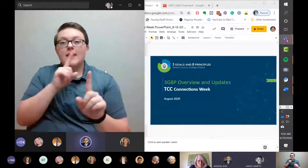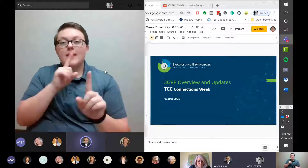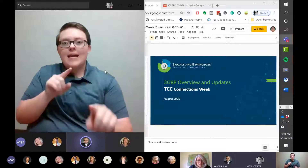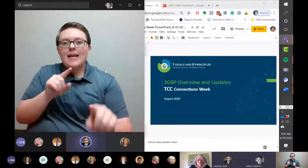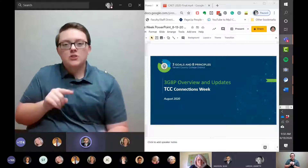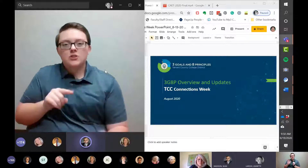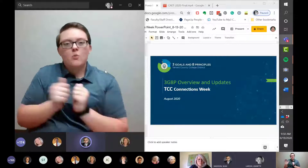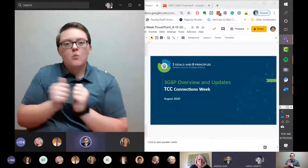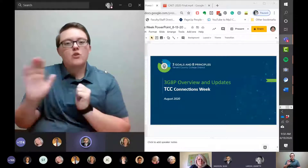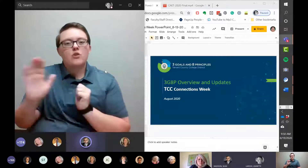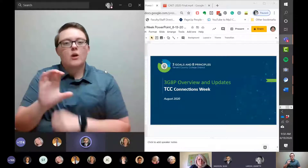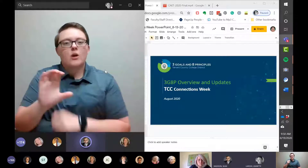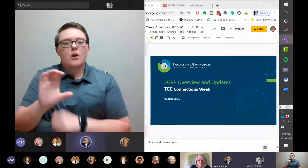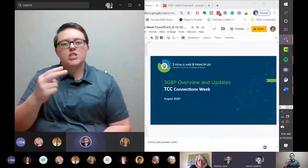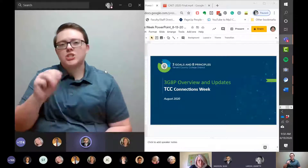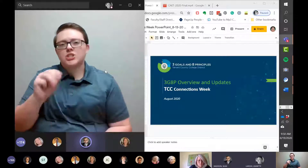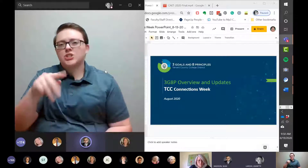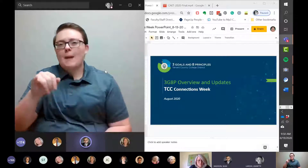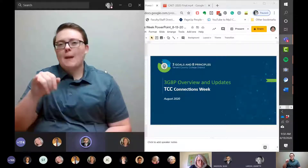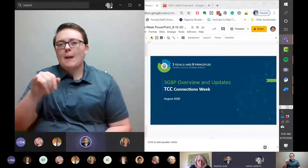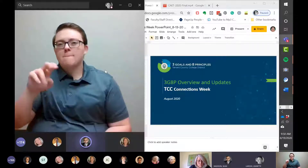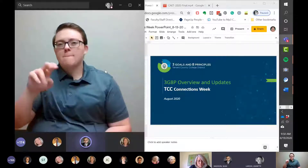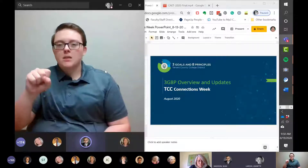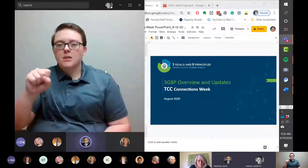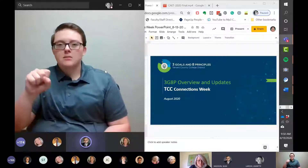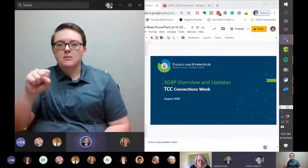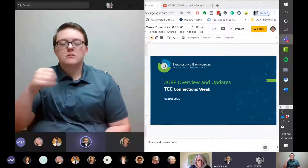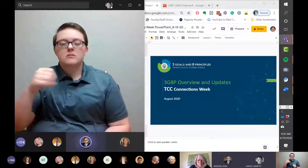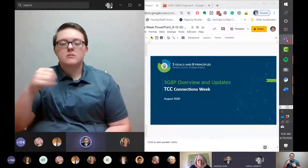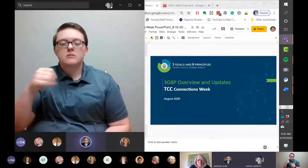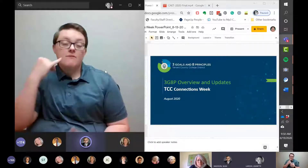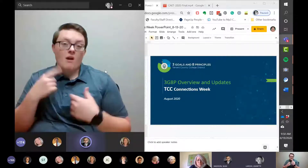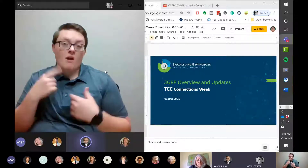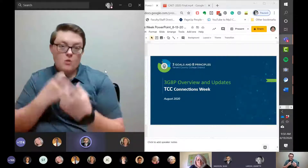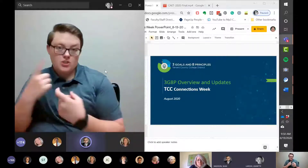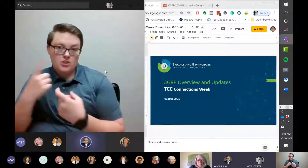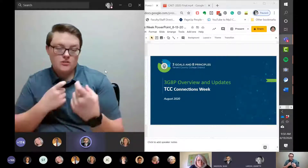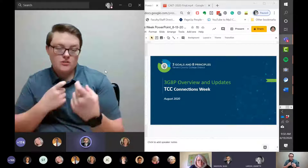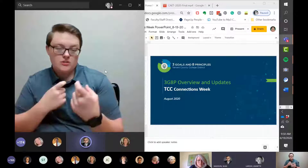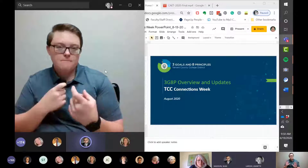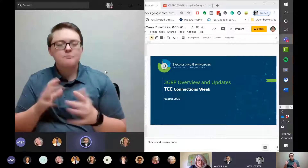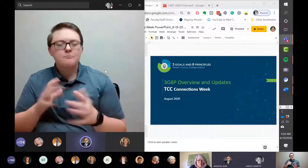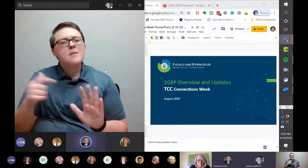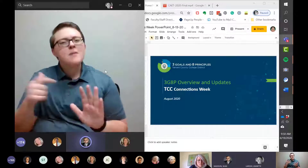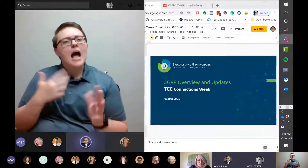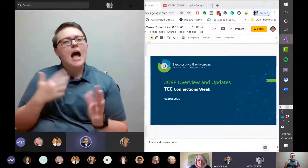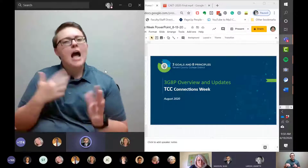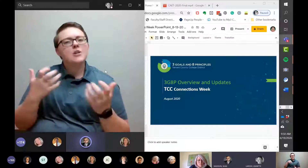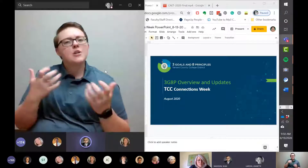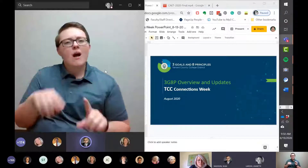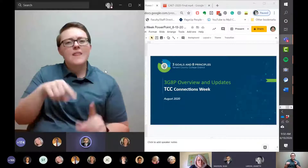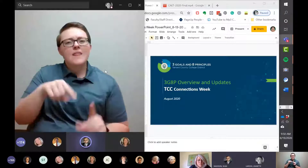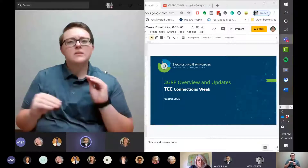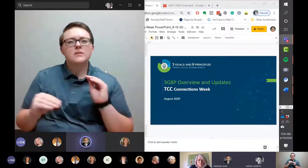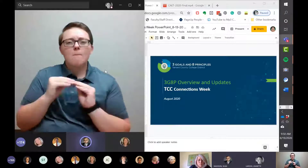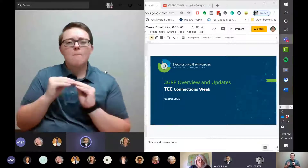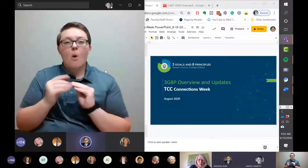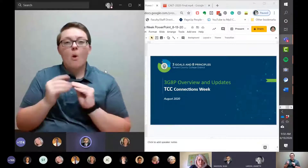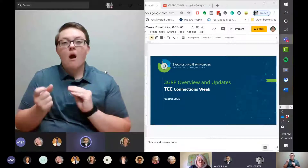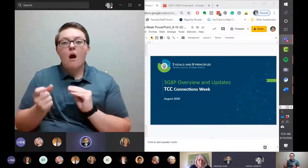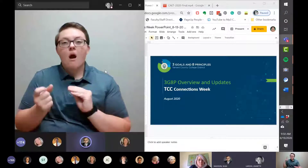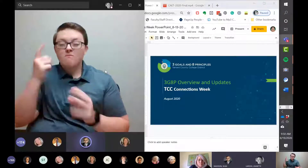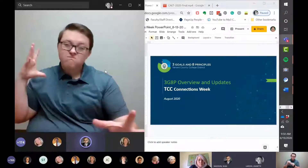collect those if you have questions. The idea is not for this to be as comprehensive, but just to give you some